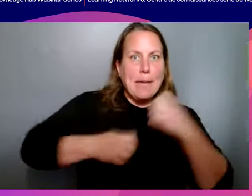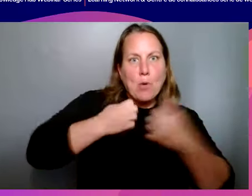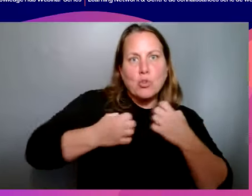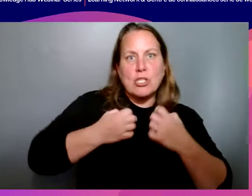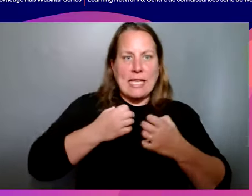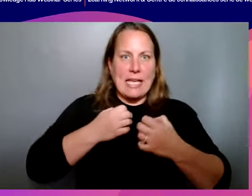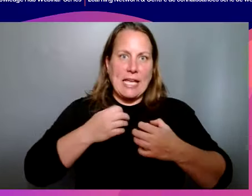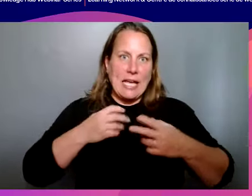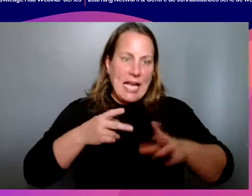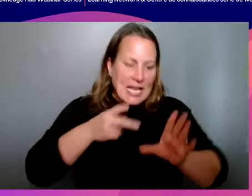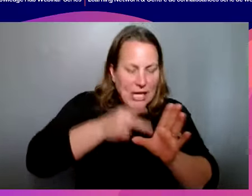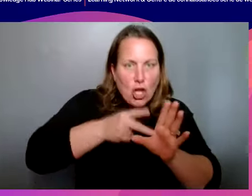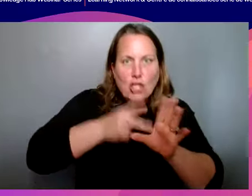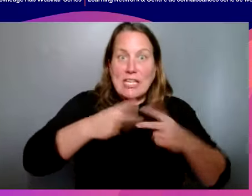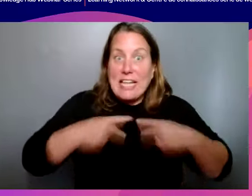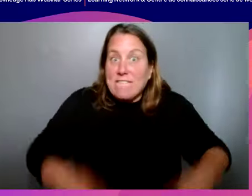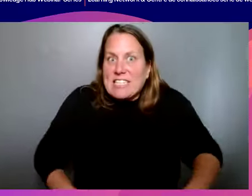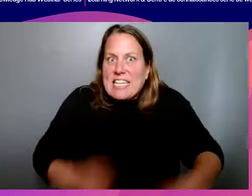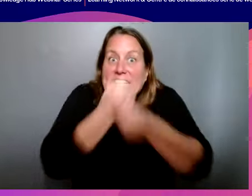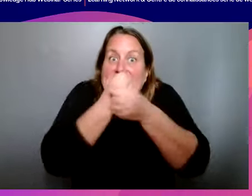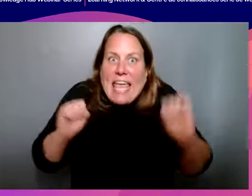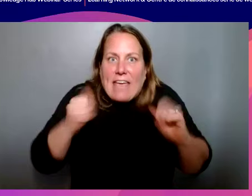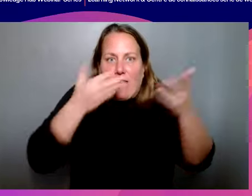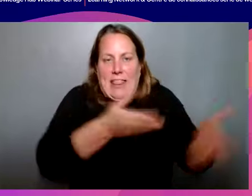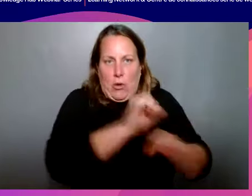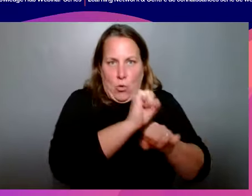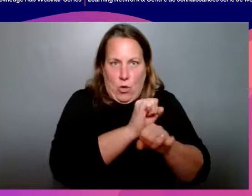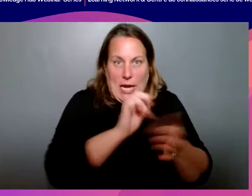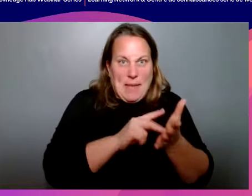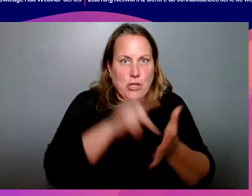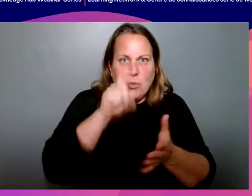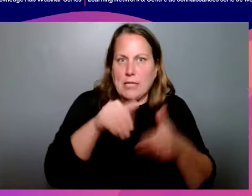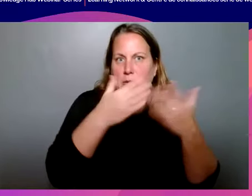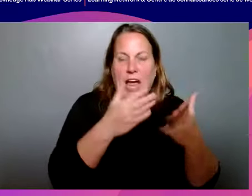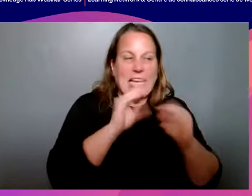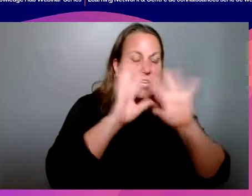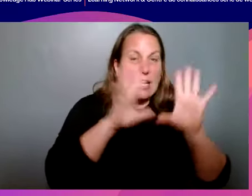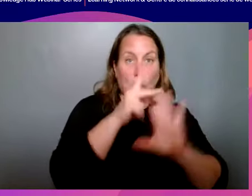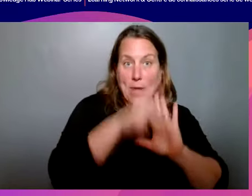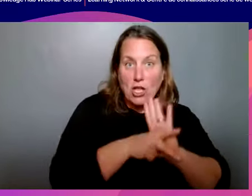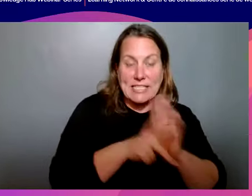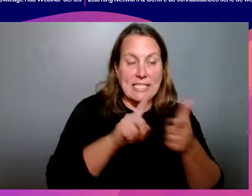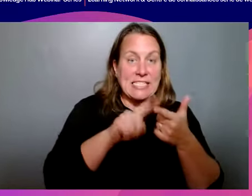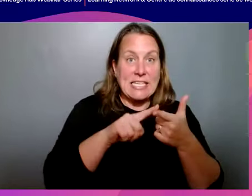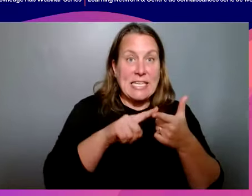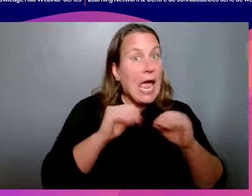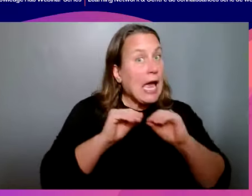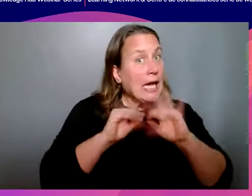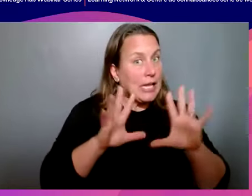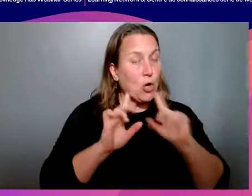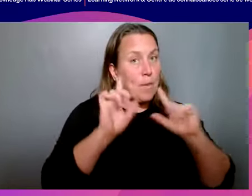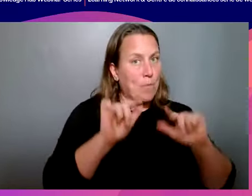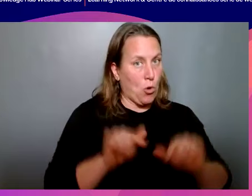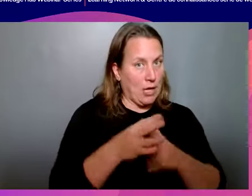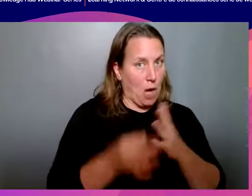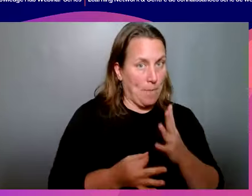work. This includes inclusive policies, clear reporting mechanisms for discrimination and harassment,